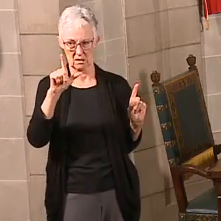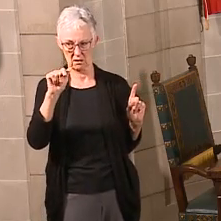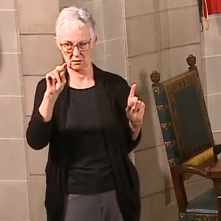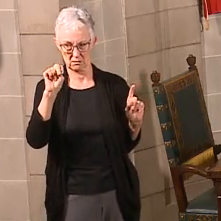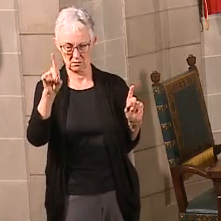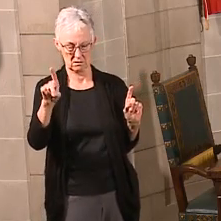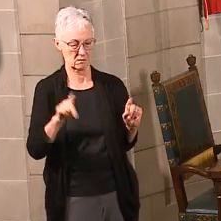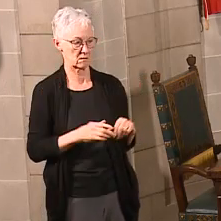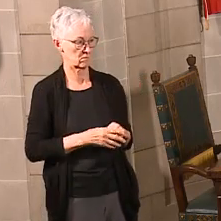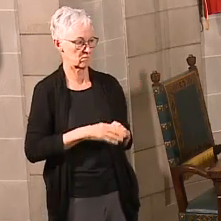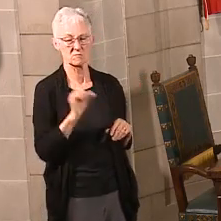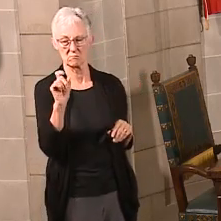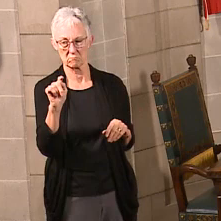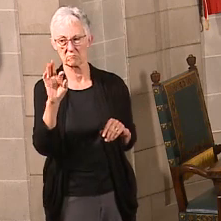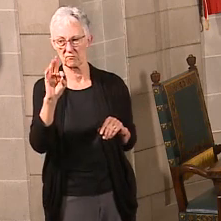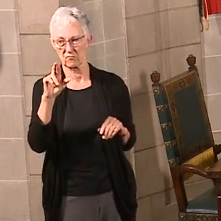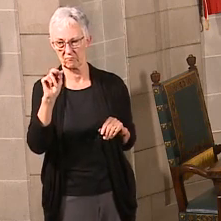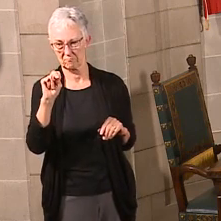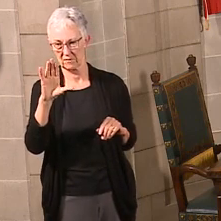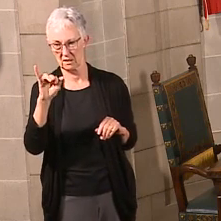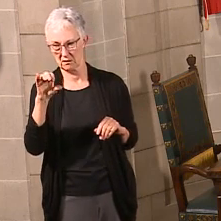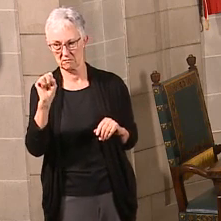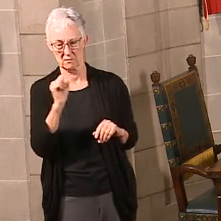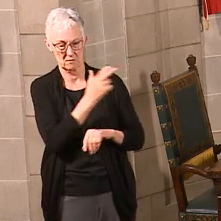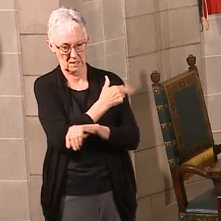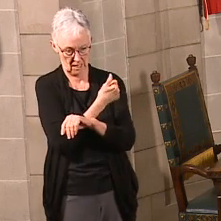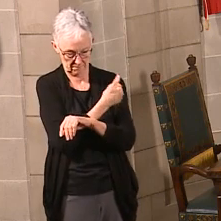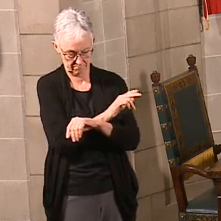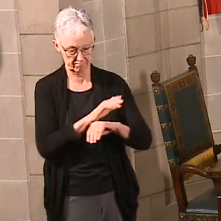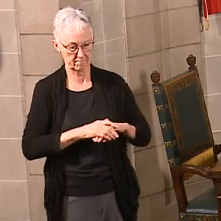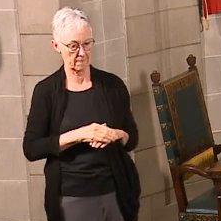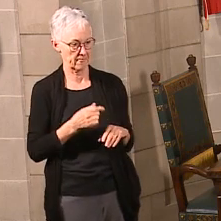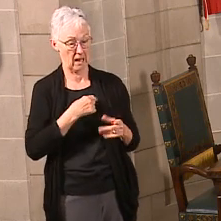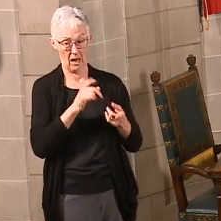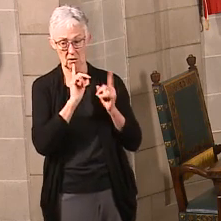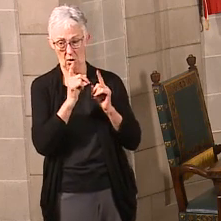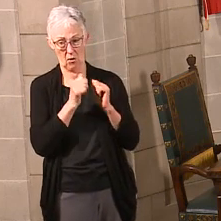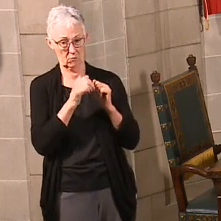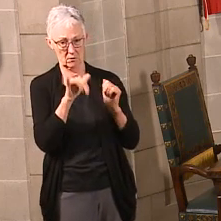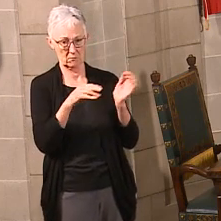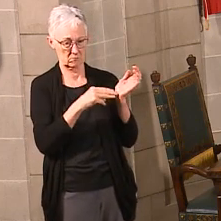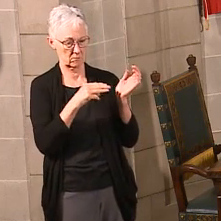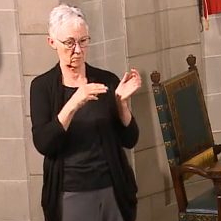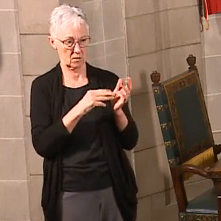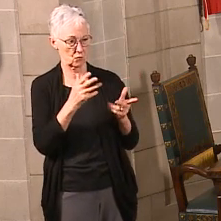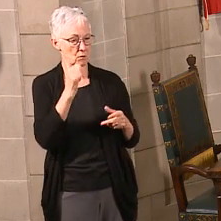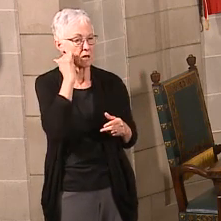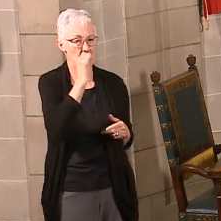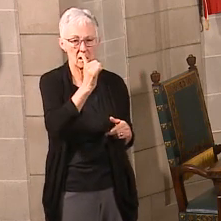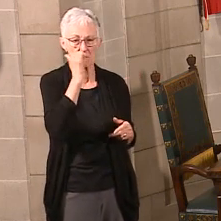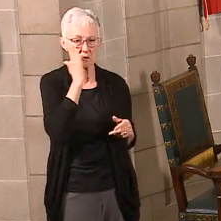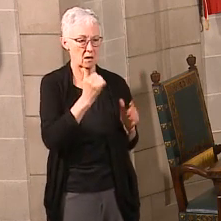St. Francis in Grand Island on a daily basis, if not twice or three times basis,